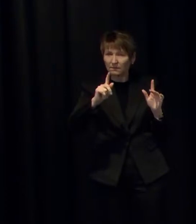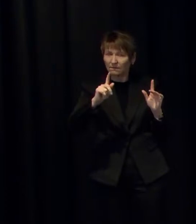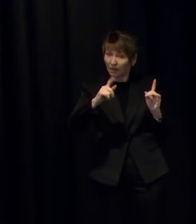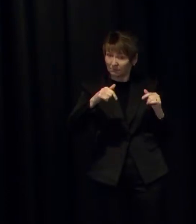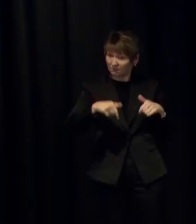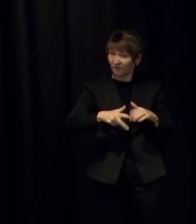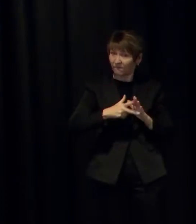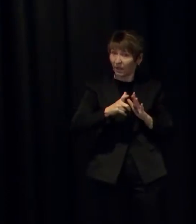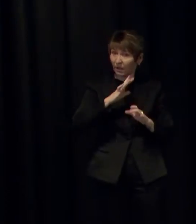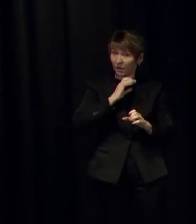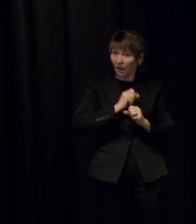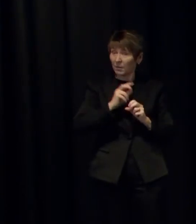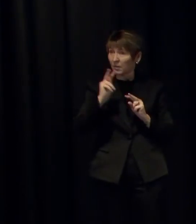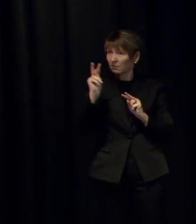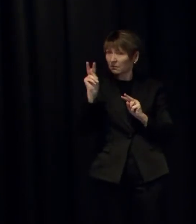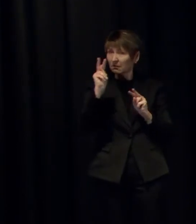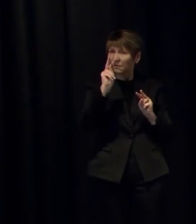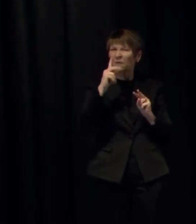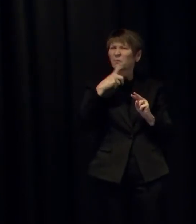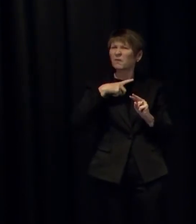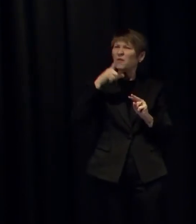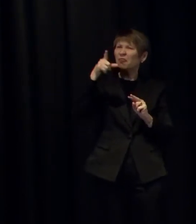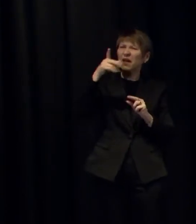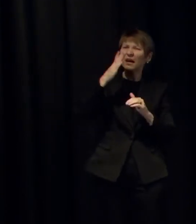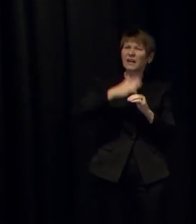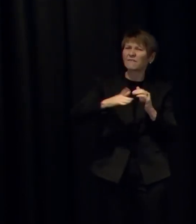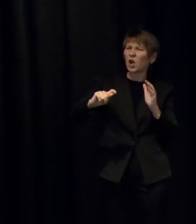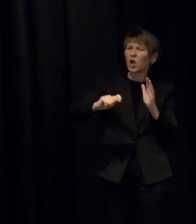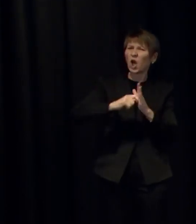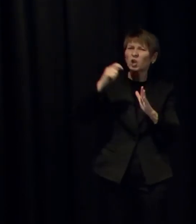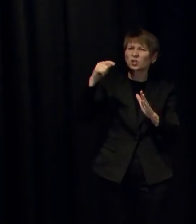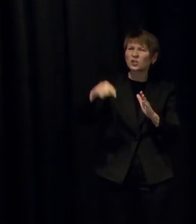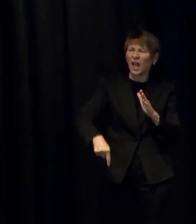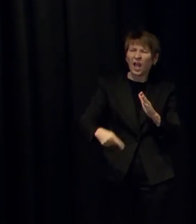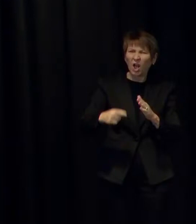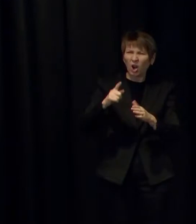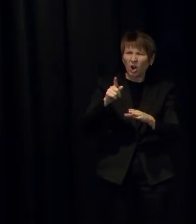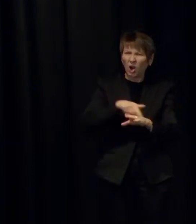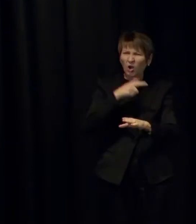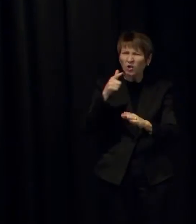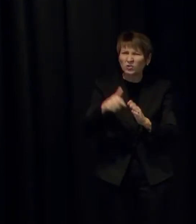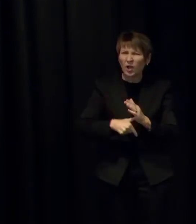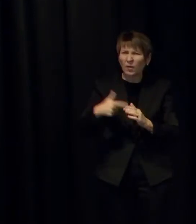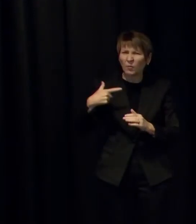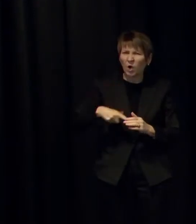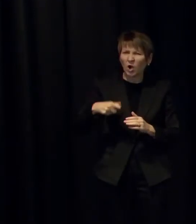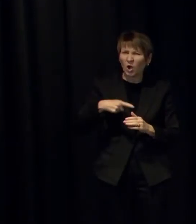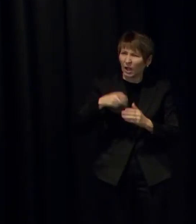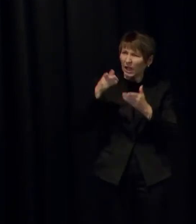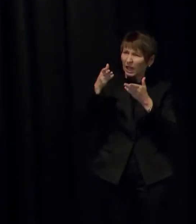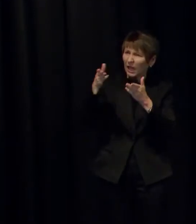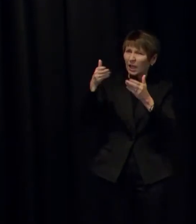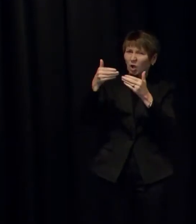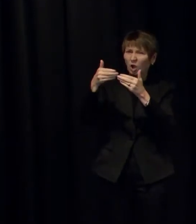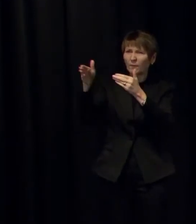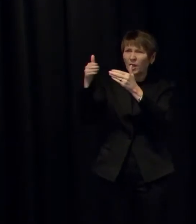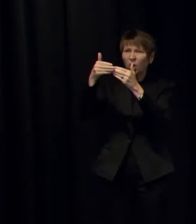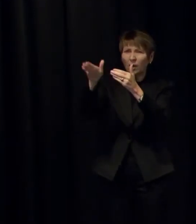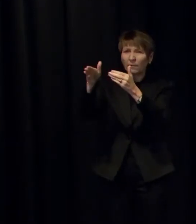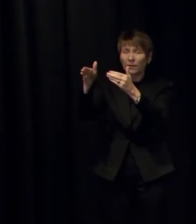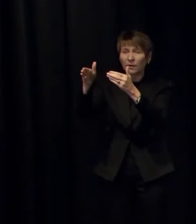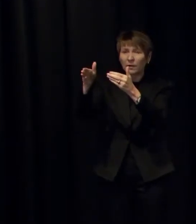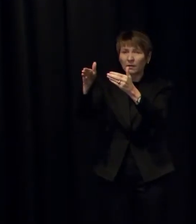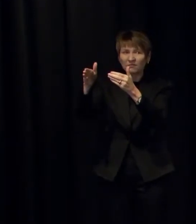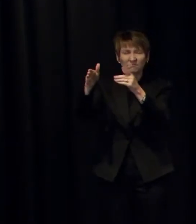not be so restrictive, not go through long lockdowns, and have provided freedom to those double vaccinated that non-vaccinated haven't